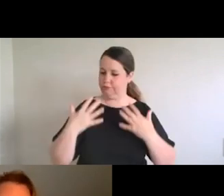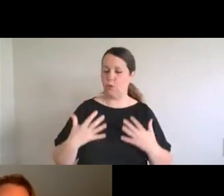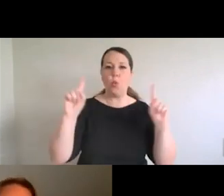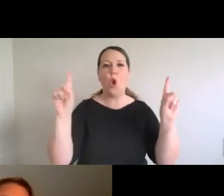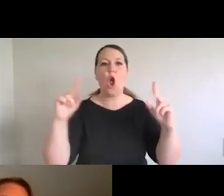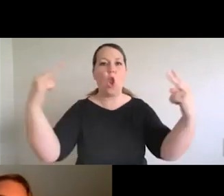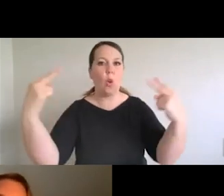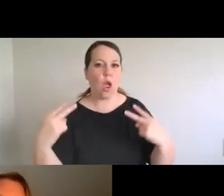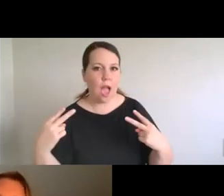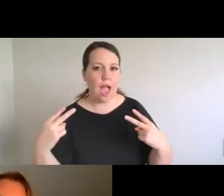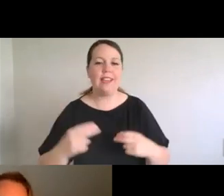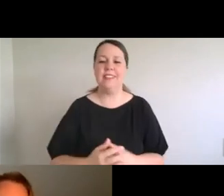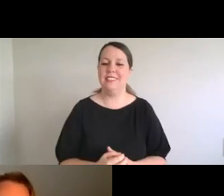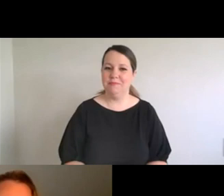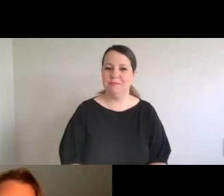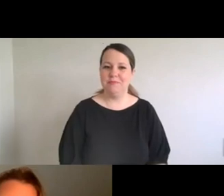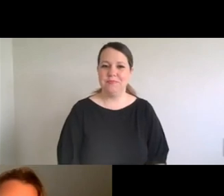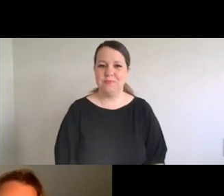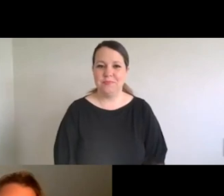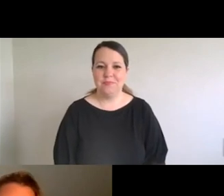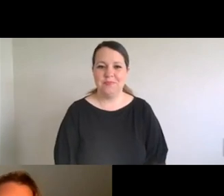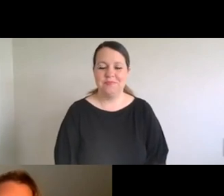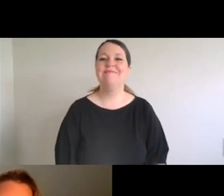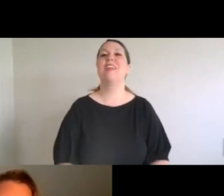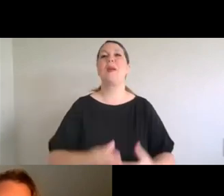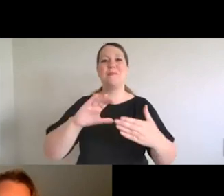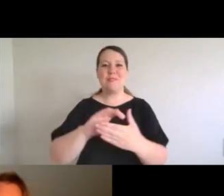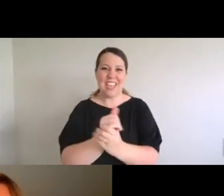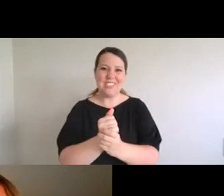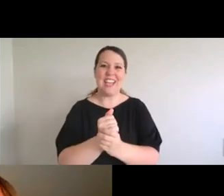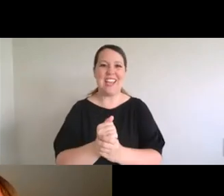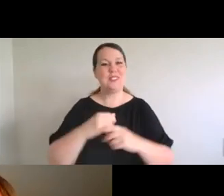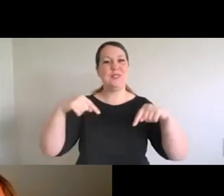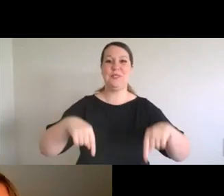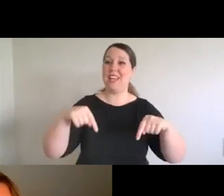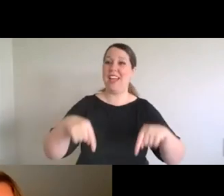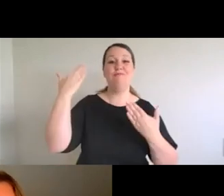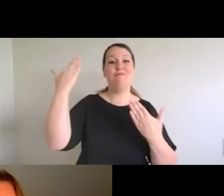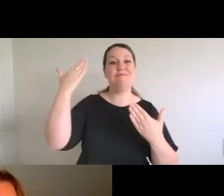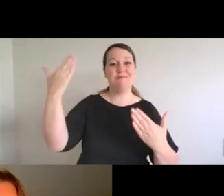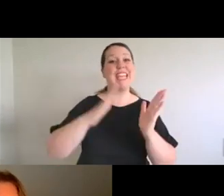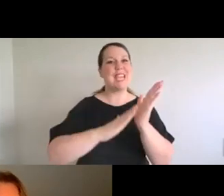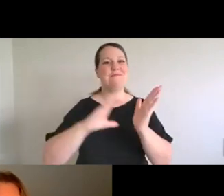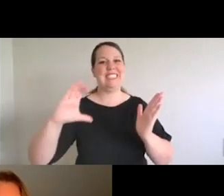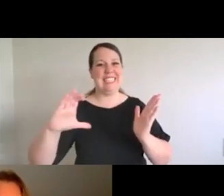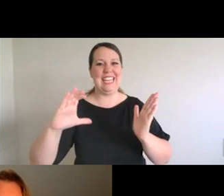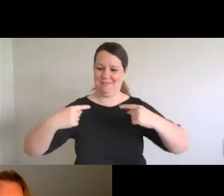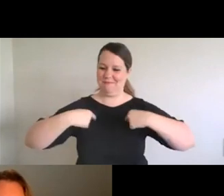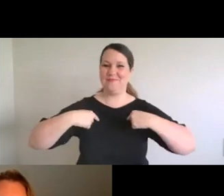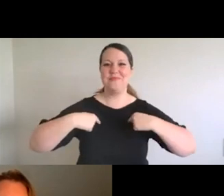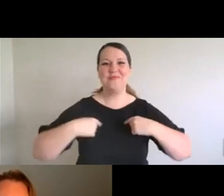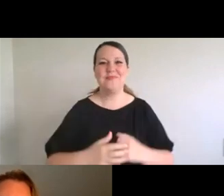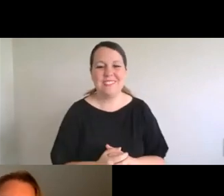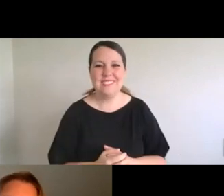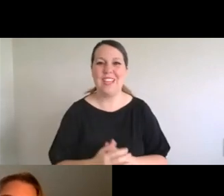can. It's an absolute pleasure to be your MC today for